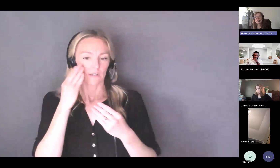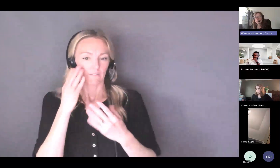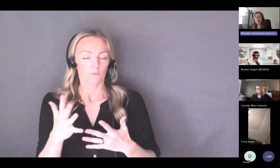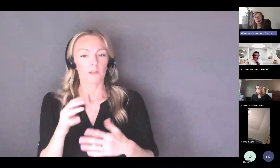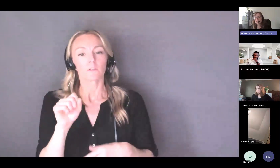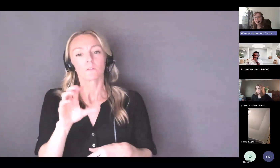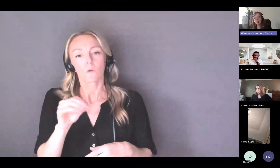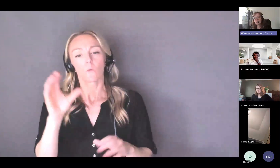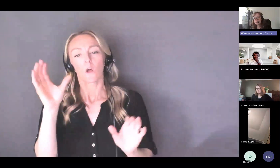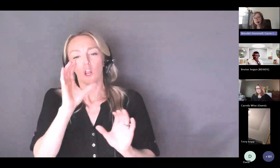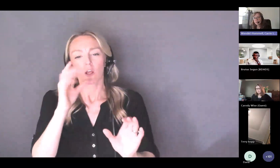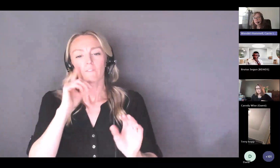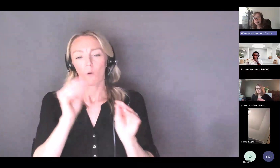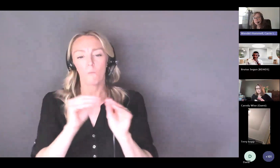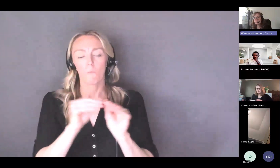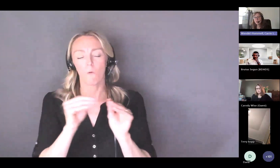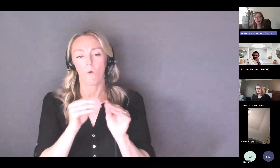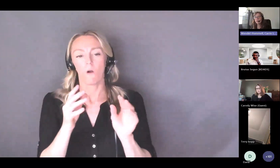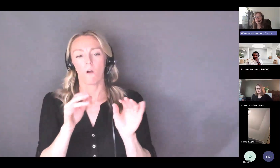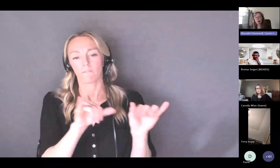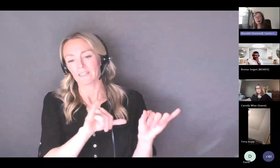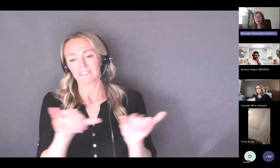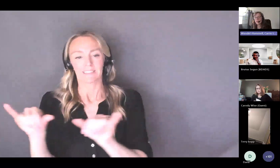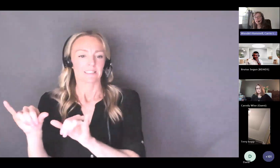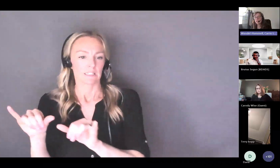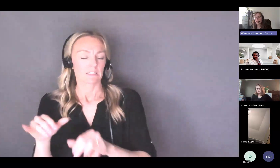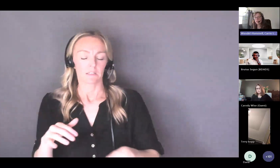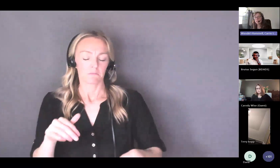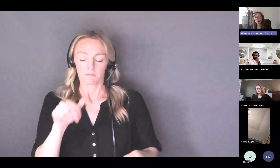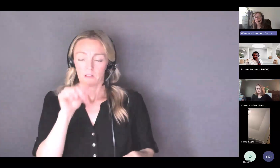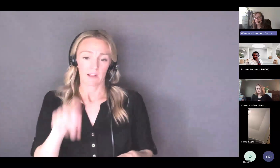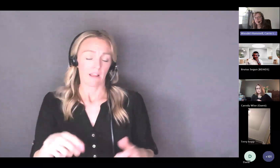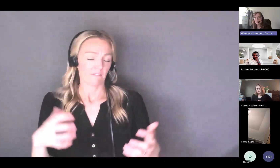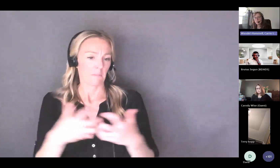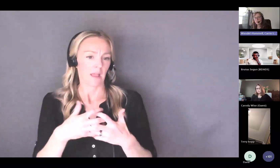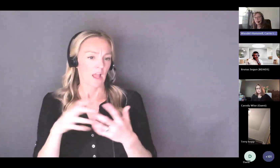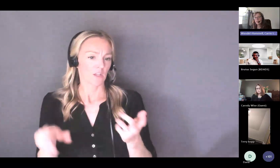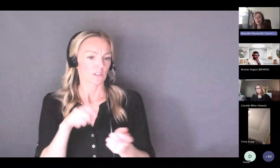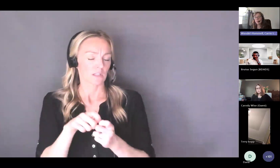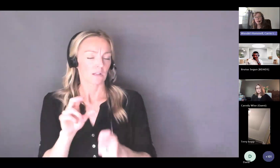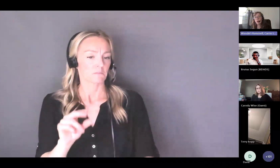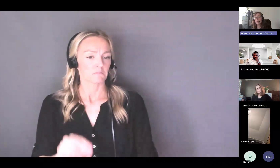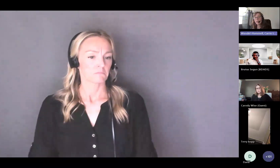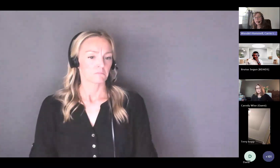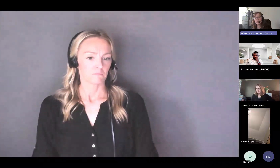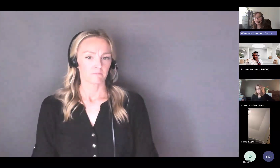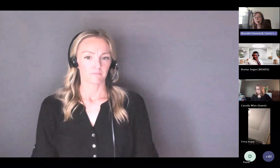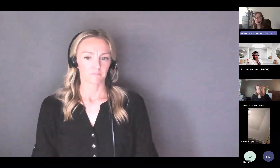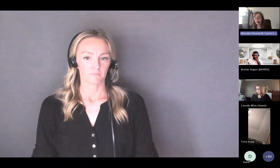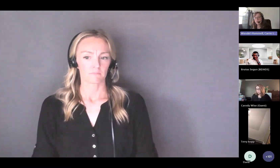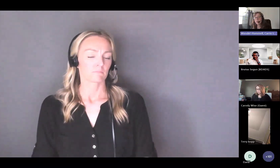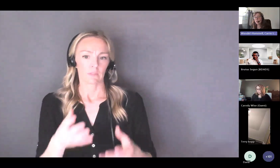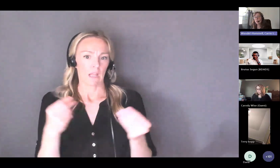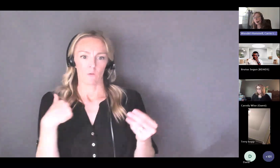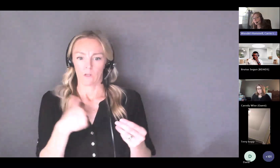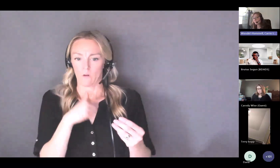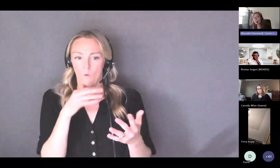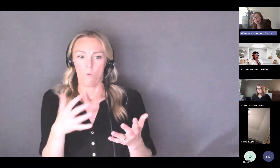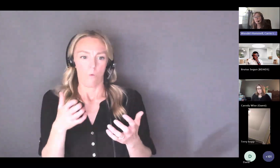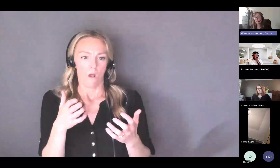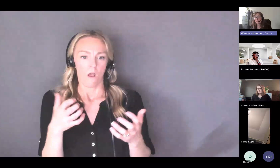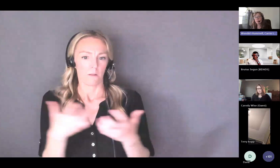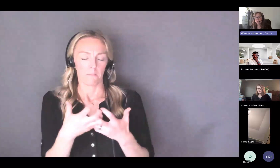looking for consistency across the documents. We aren't looking for them to match each other exactly. And we wouldn't want that because they are, in other